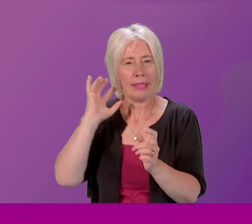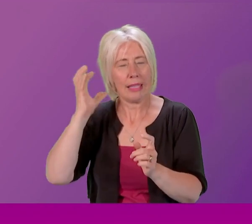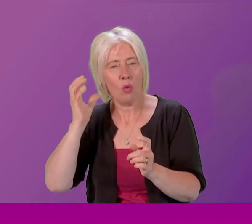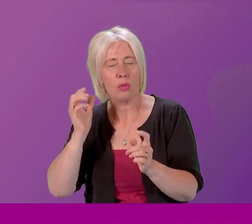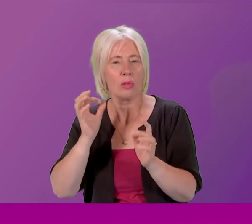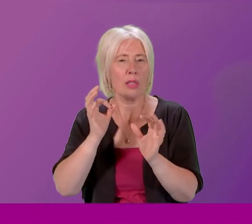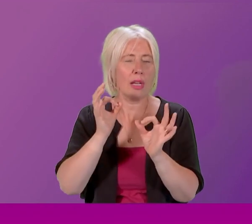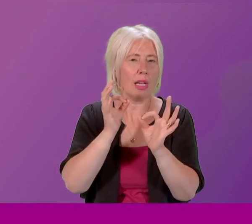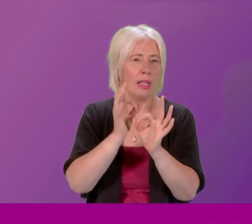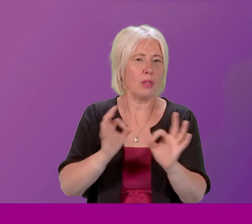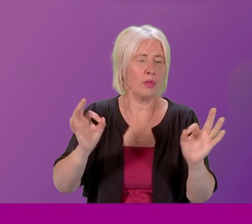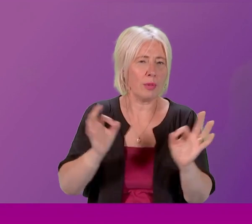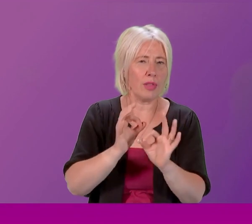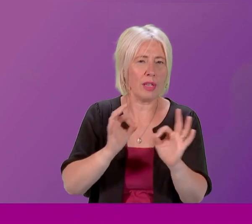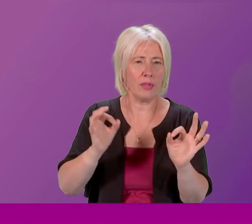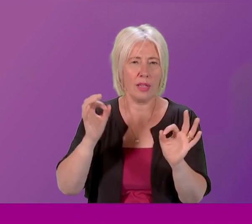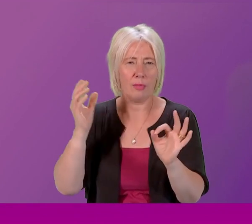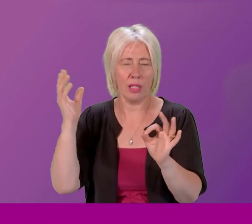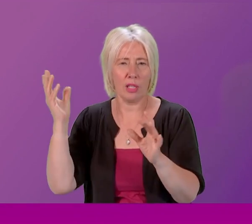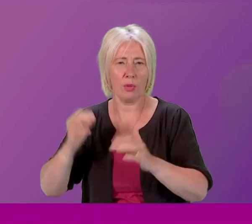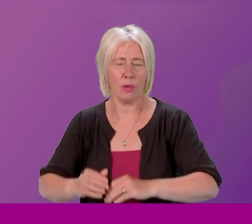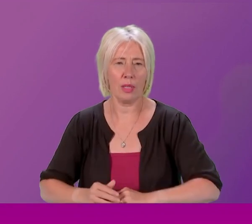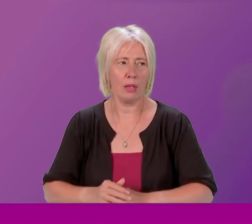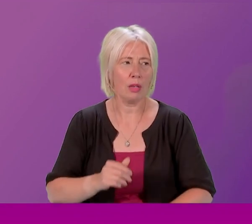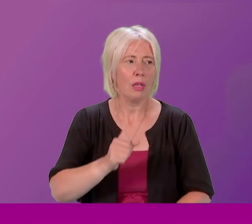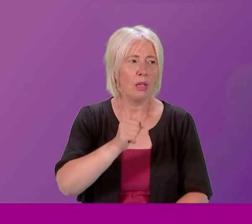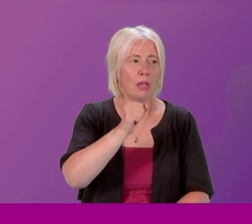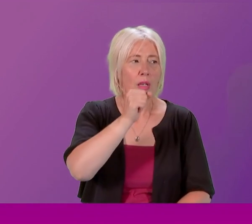to the situations that we're in.